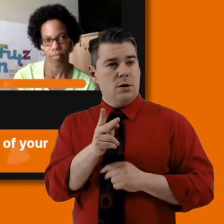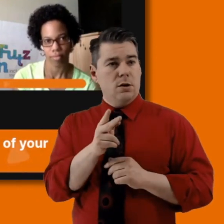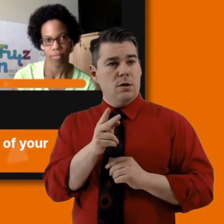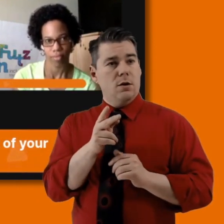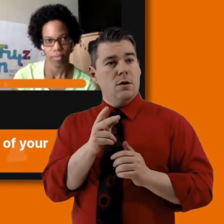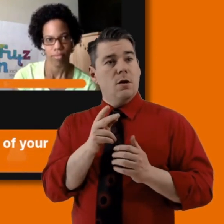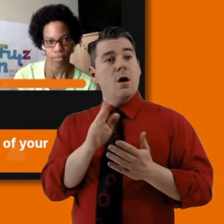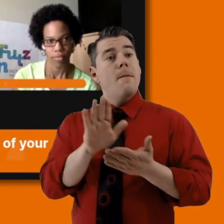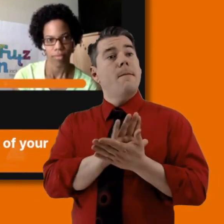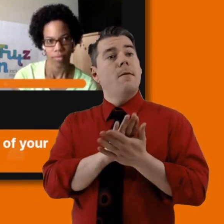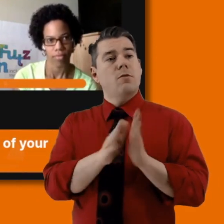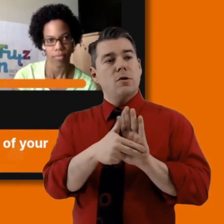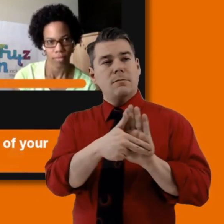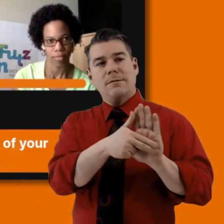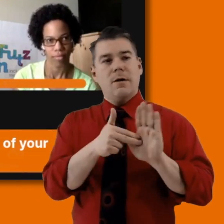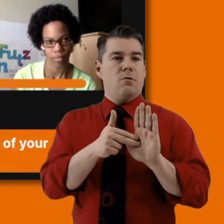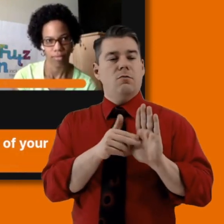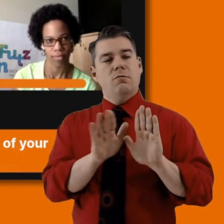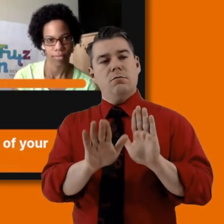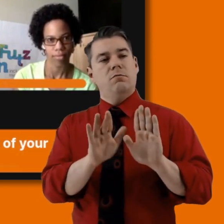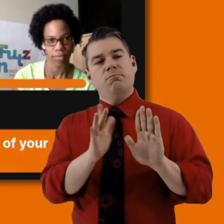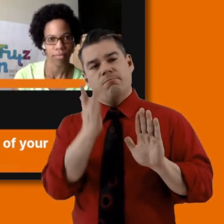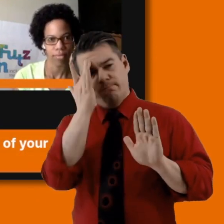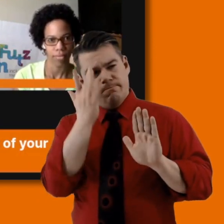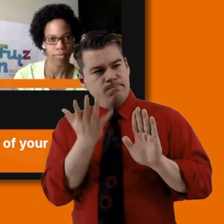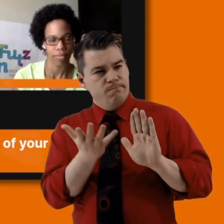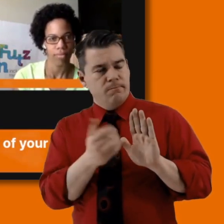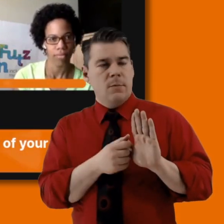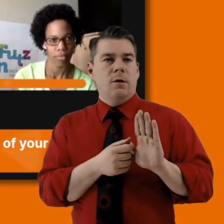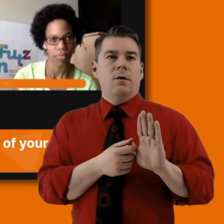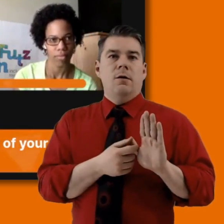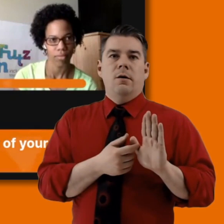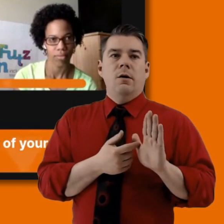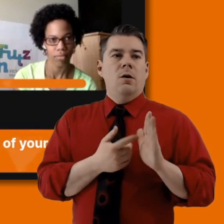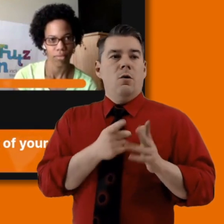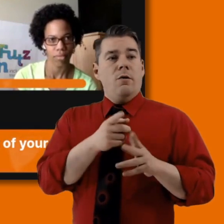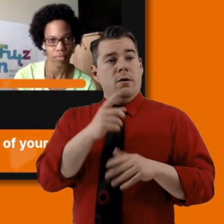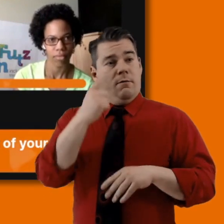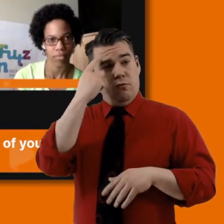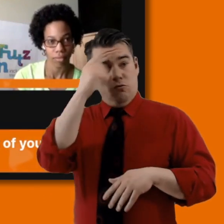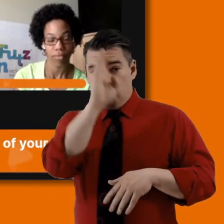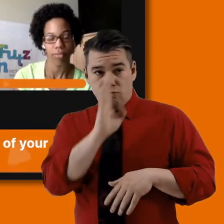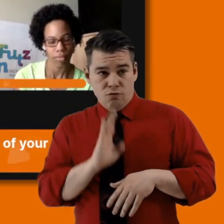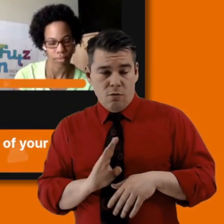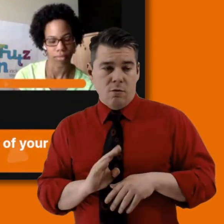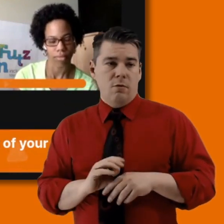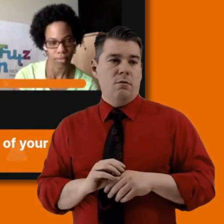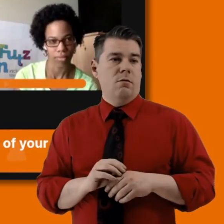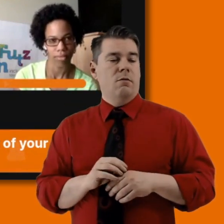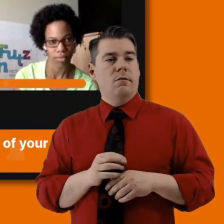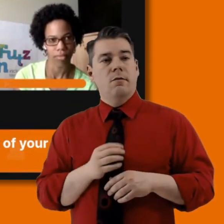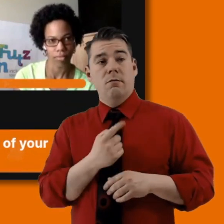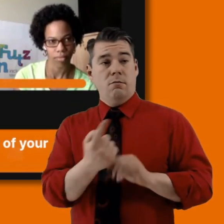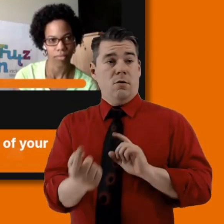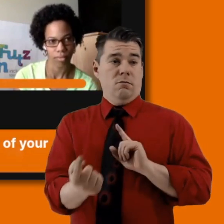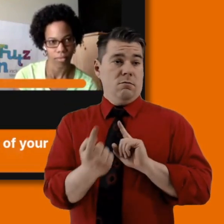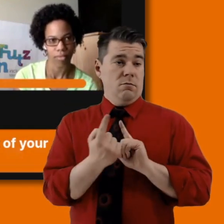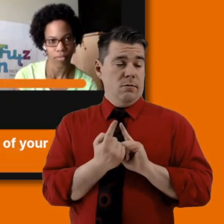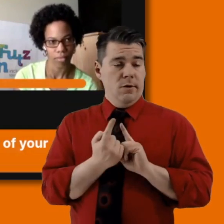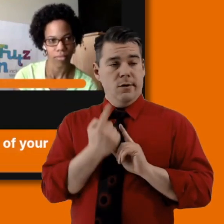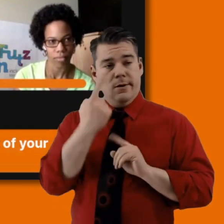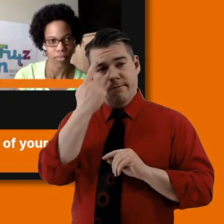on paper or you see someone, they've had a stroke, they are coming to you